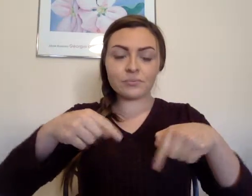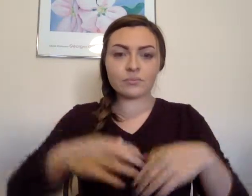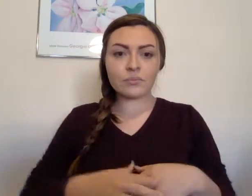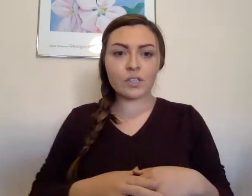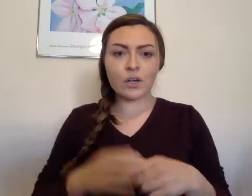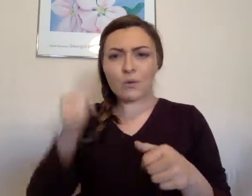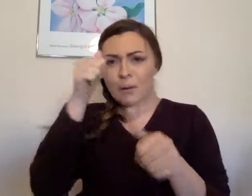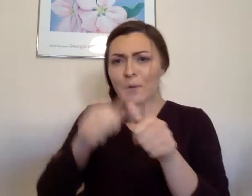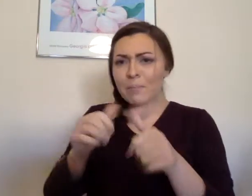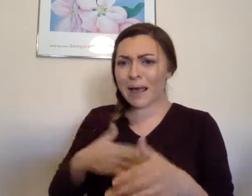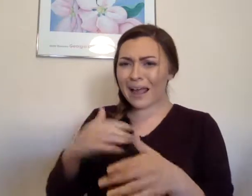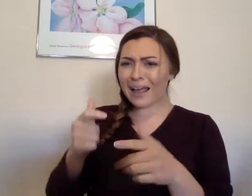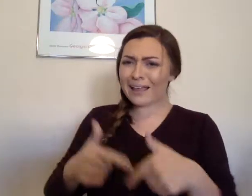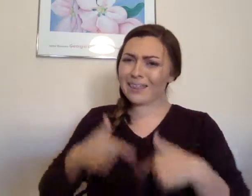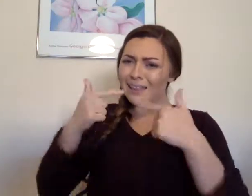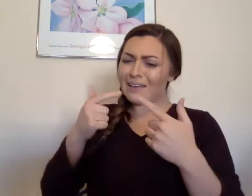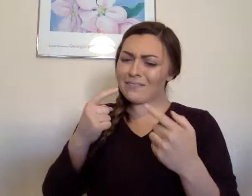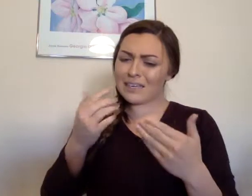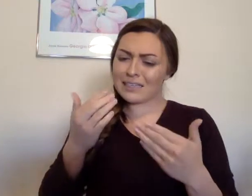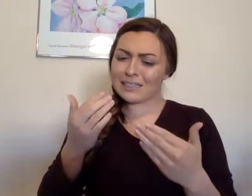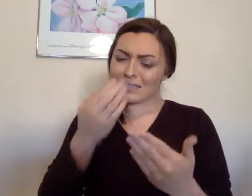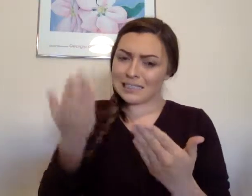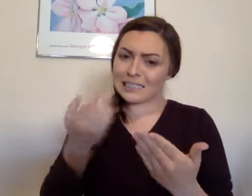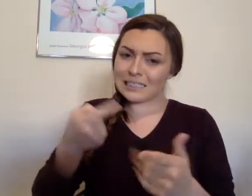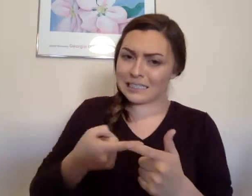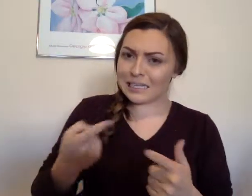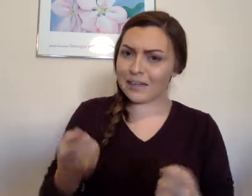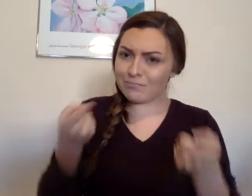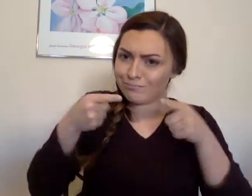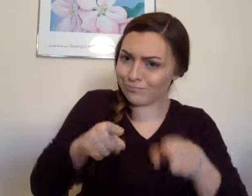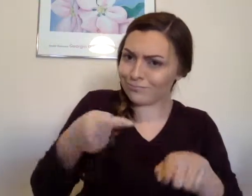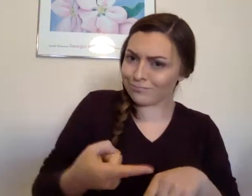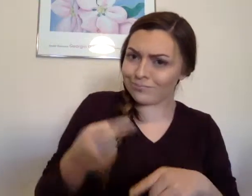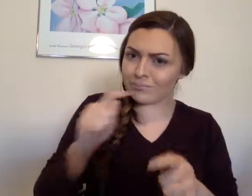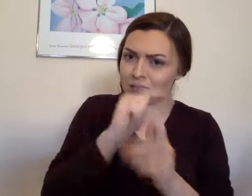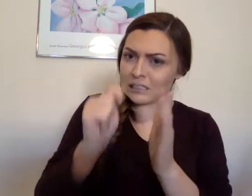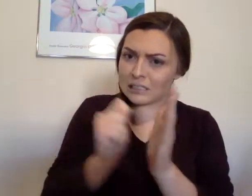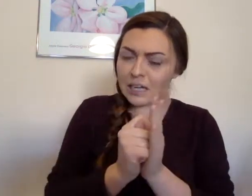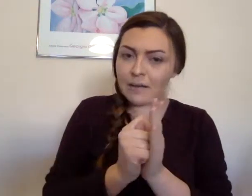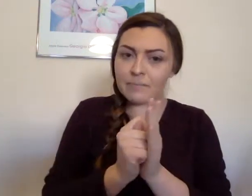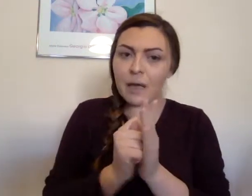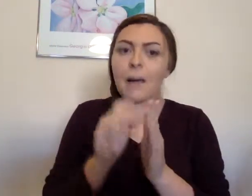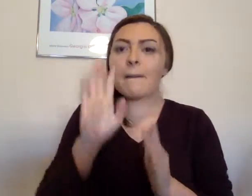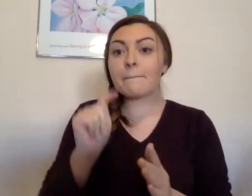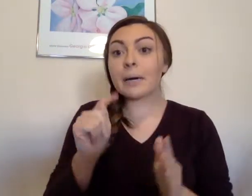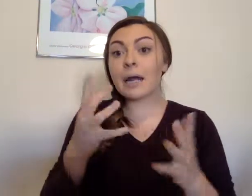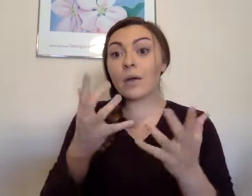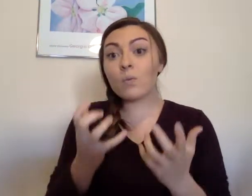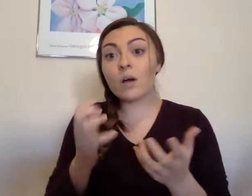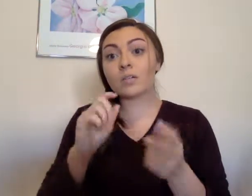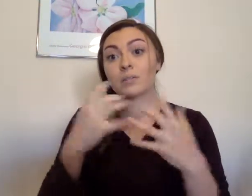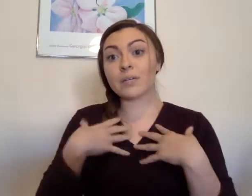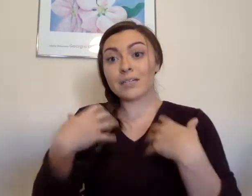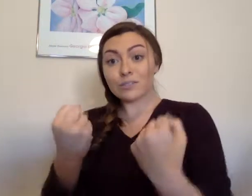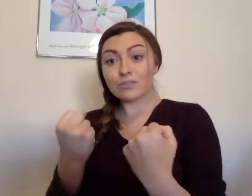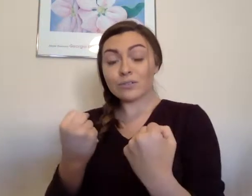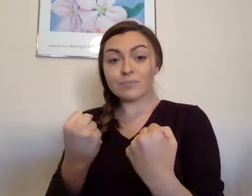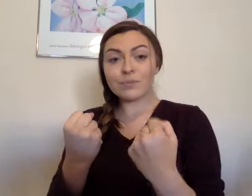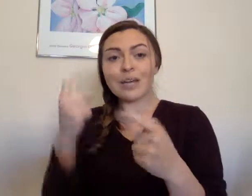this time, I felt weak, but I wanted to be strong. And so I decided I was going to